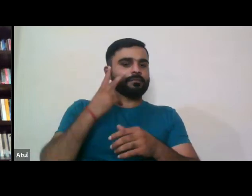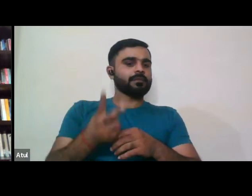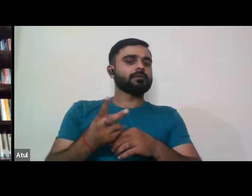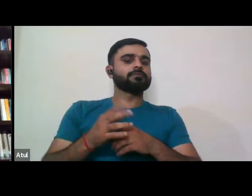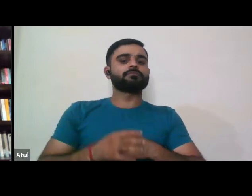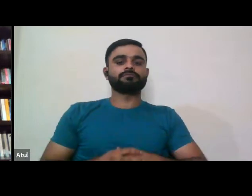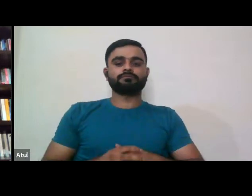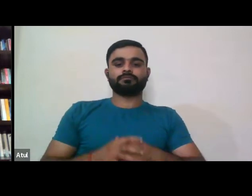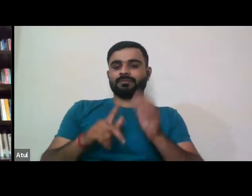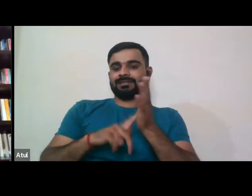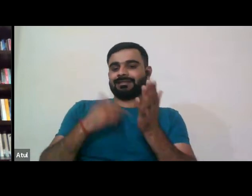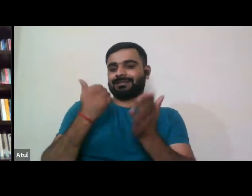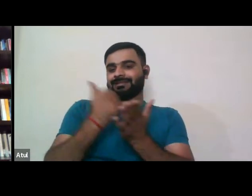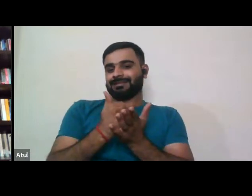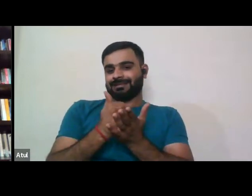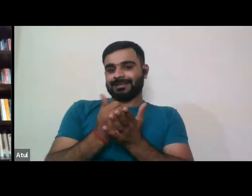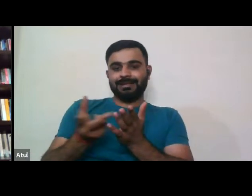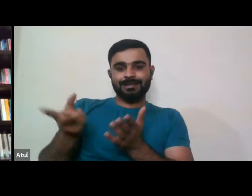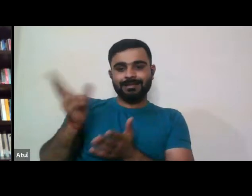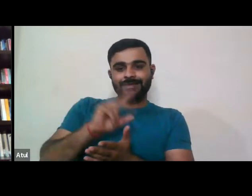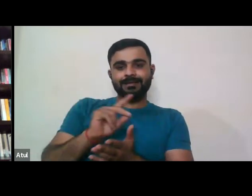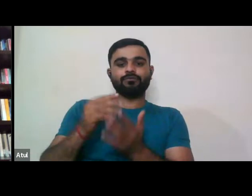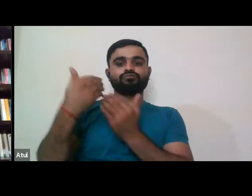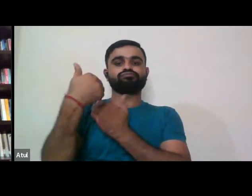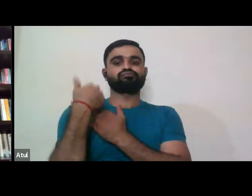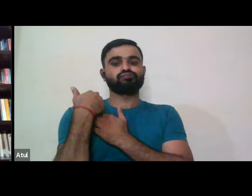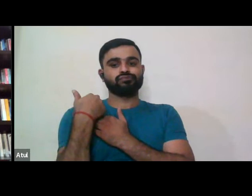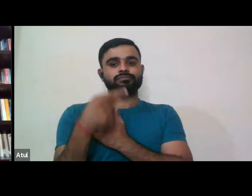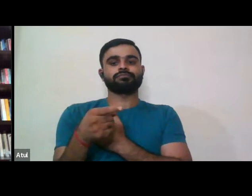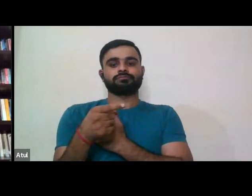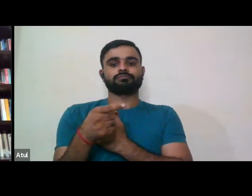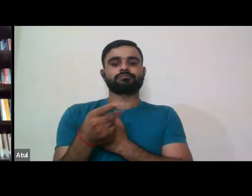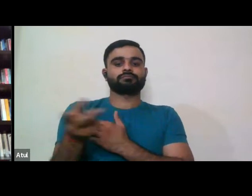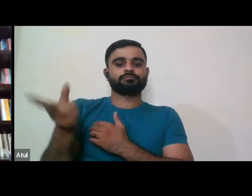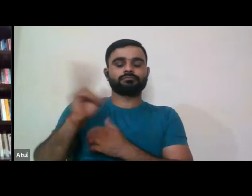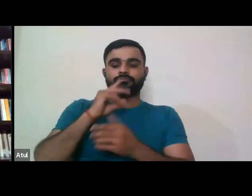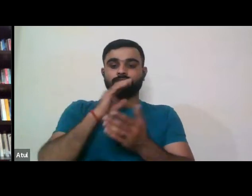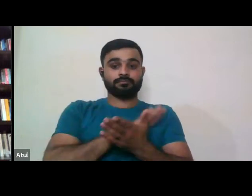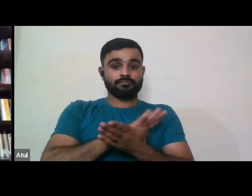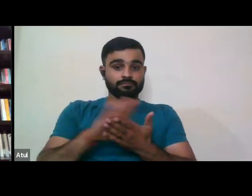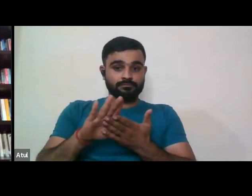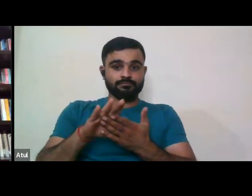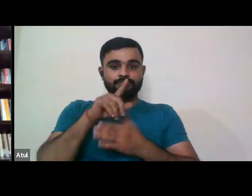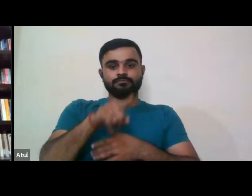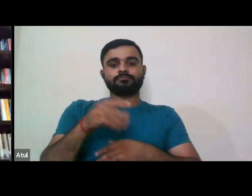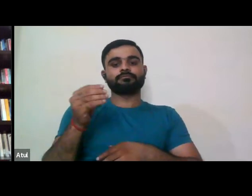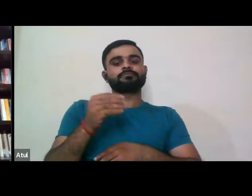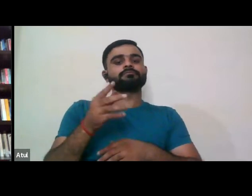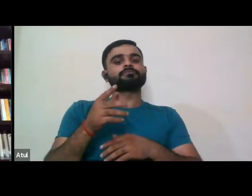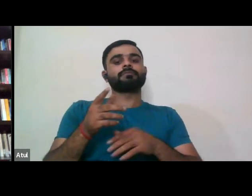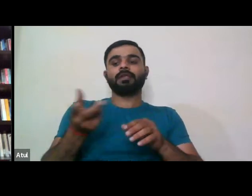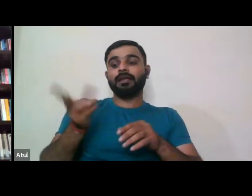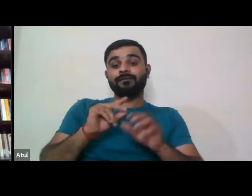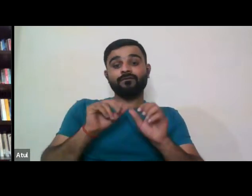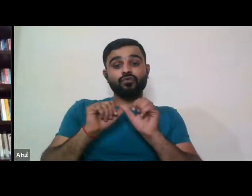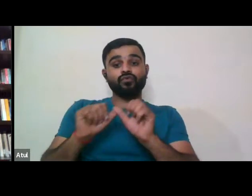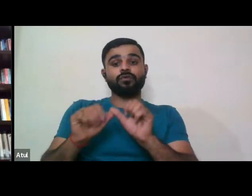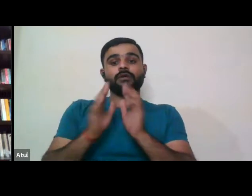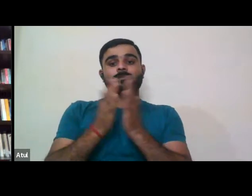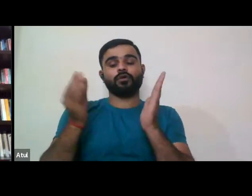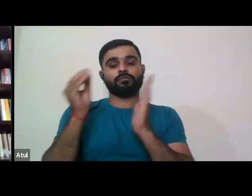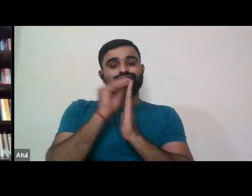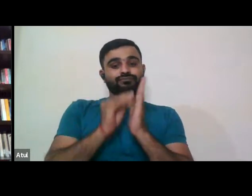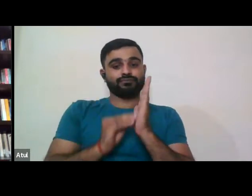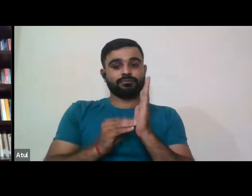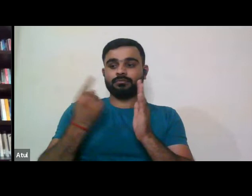that resistance against accountability, against transparency. And this is something you again state in the book, which